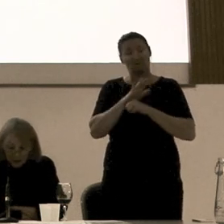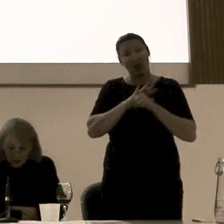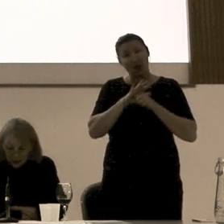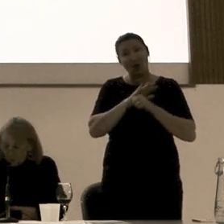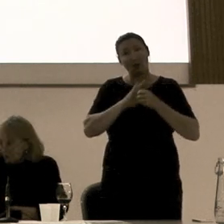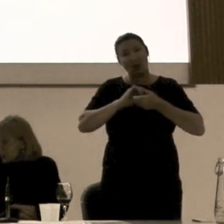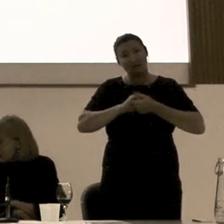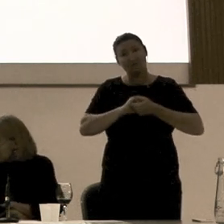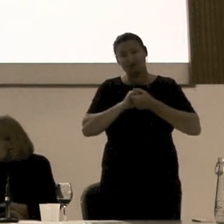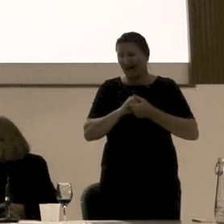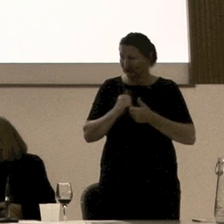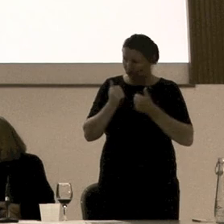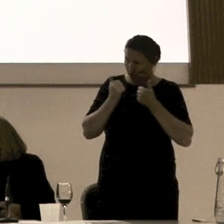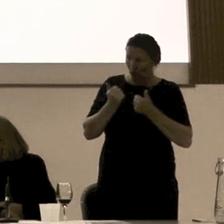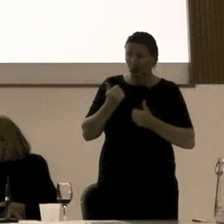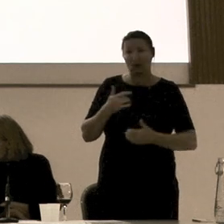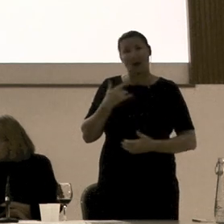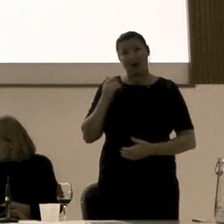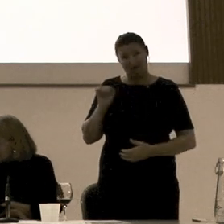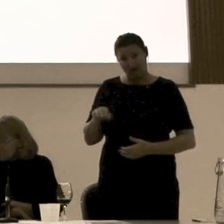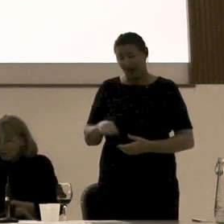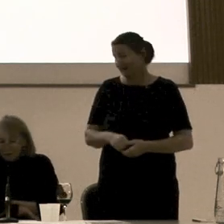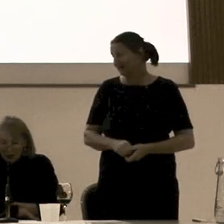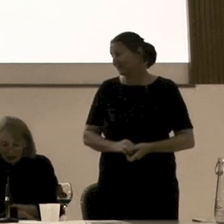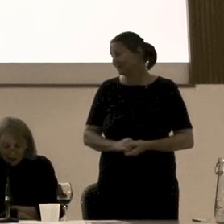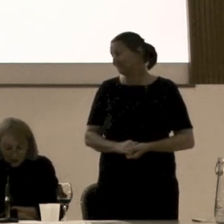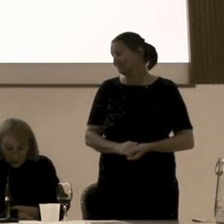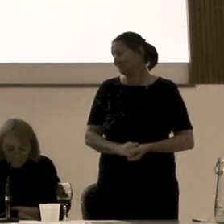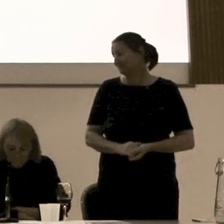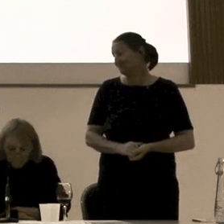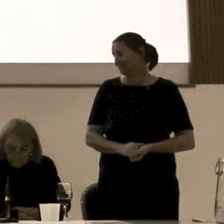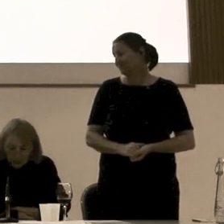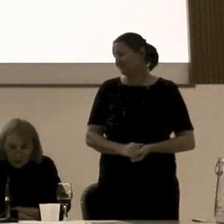and a great life, I think. That's what you said, wasn't it? Yes.